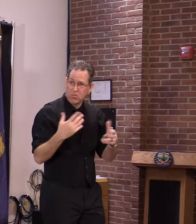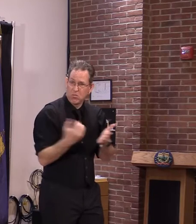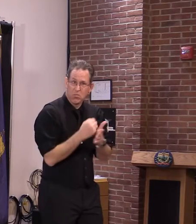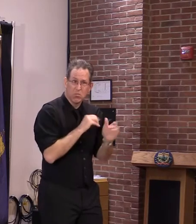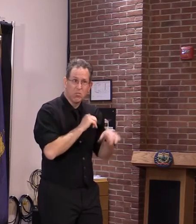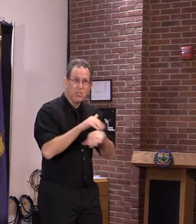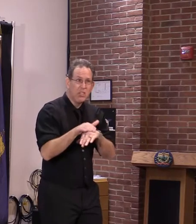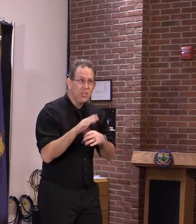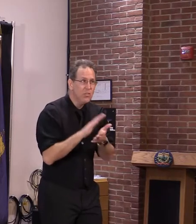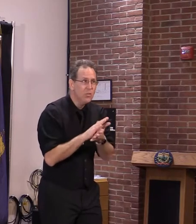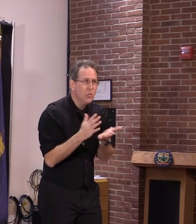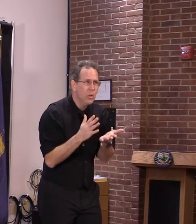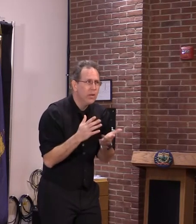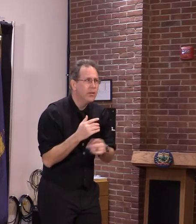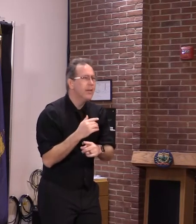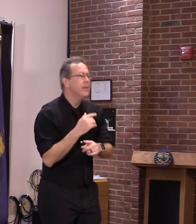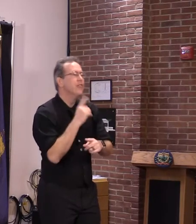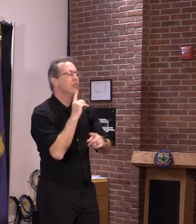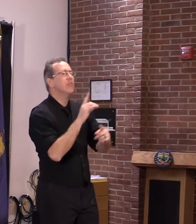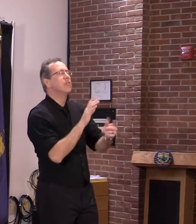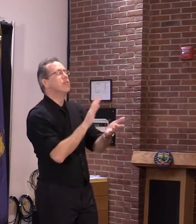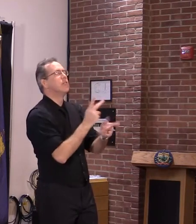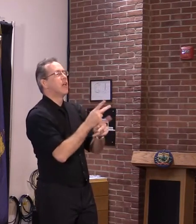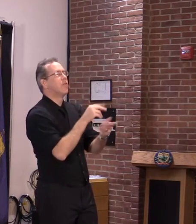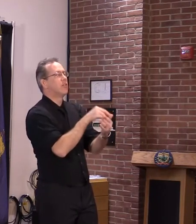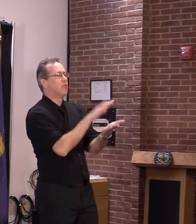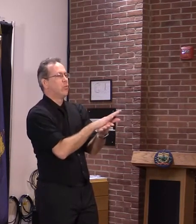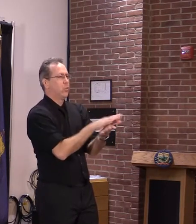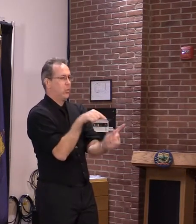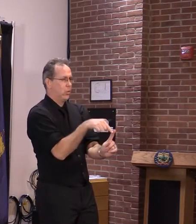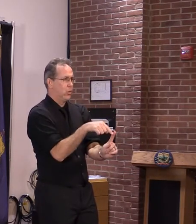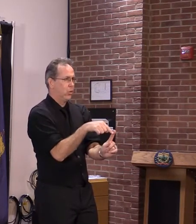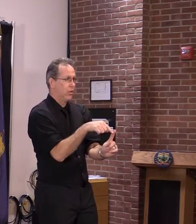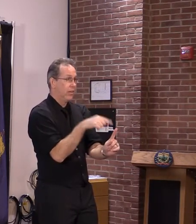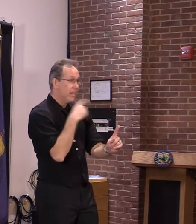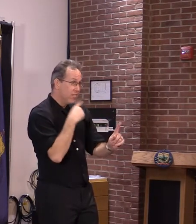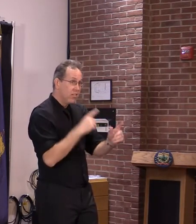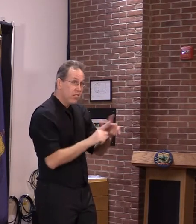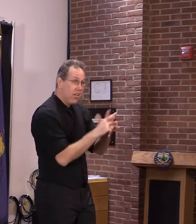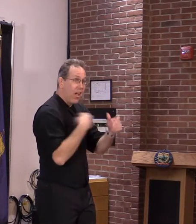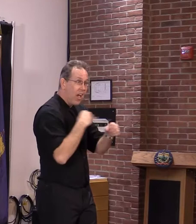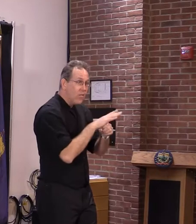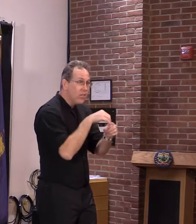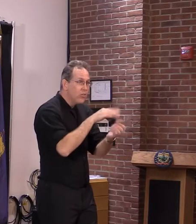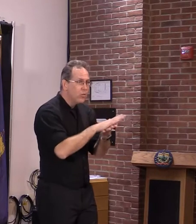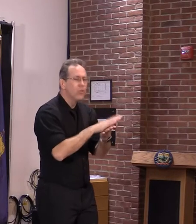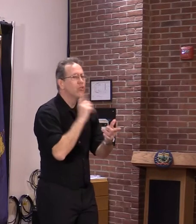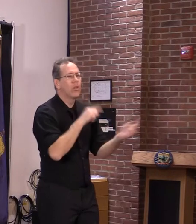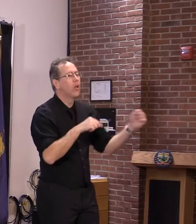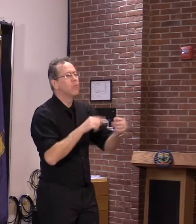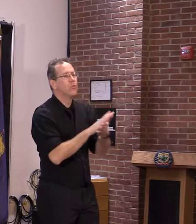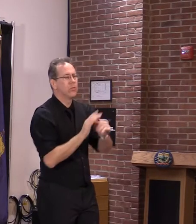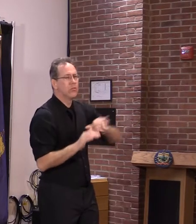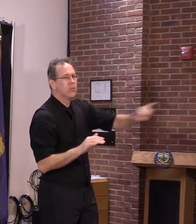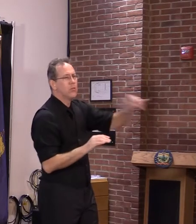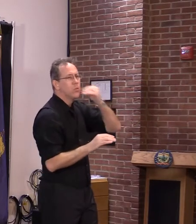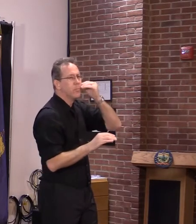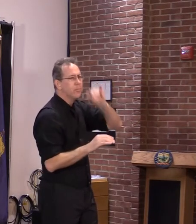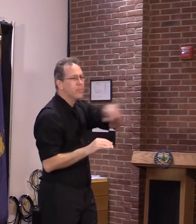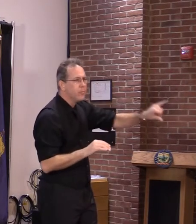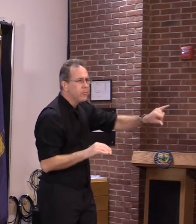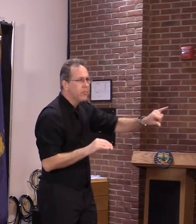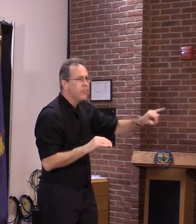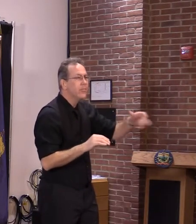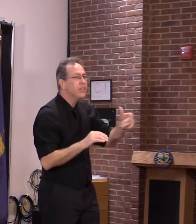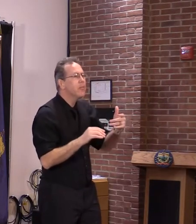in schools, in our guidance as well. Symptomatic students should not be attending school. But, you know, the scenarios you describe existed prior to tests at